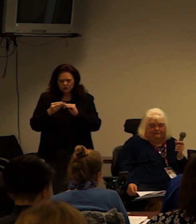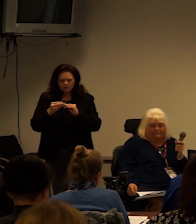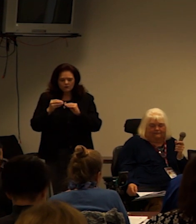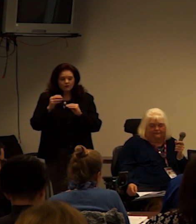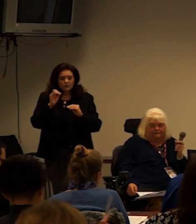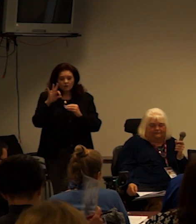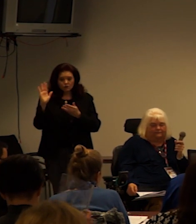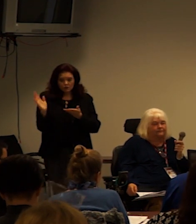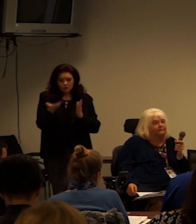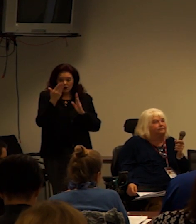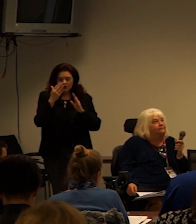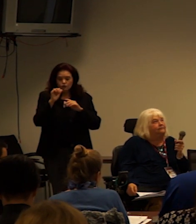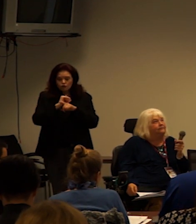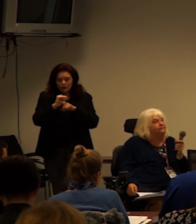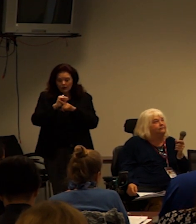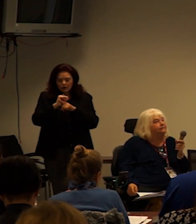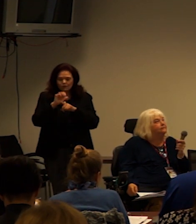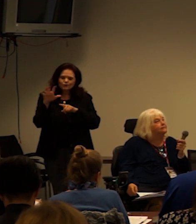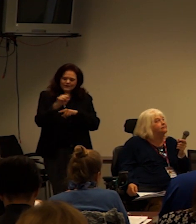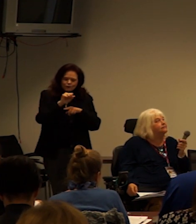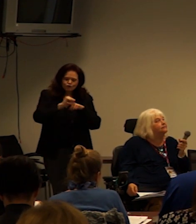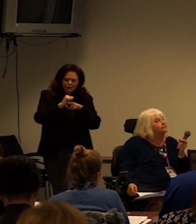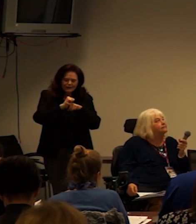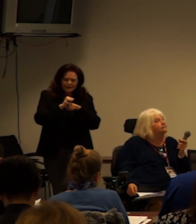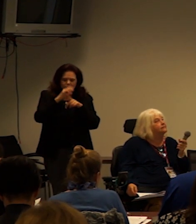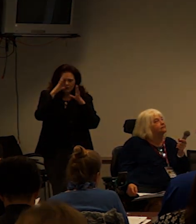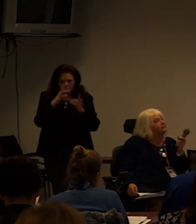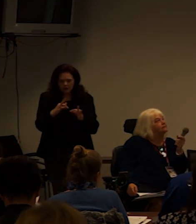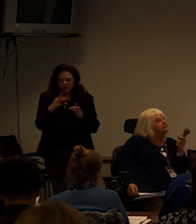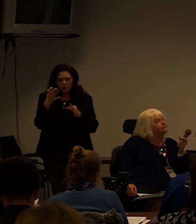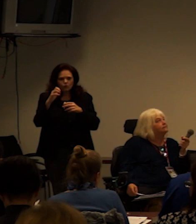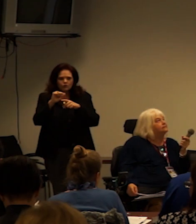you take this training and you decide you're going to go out and train